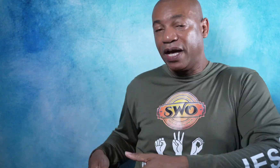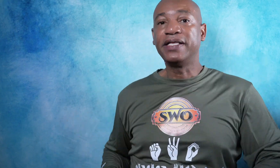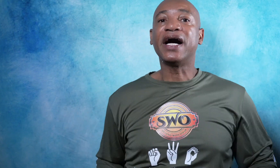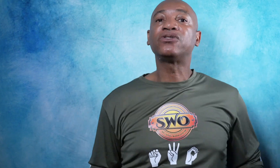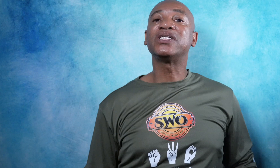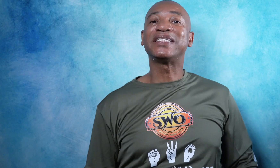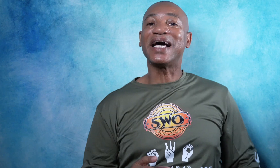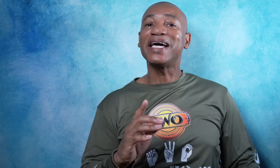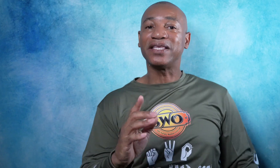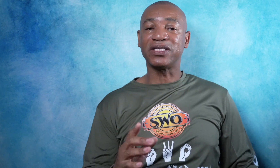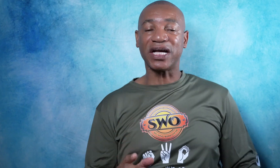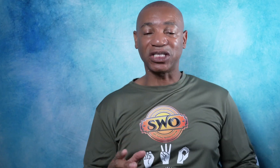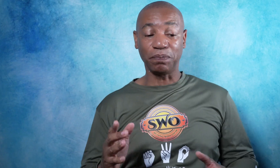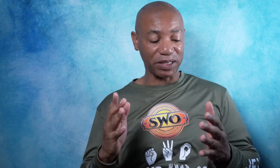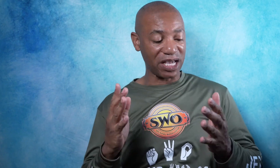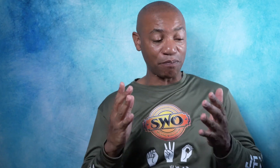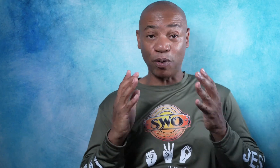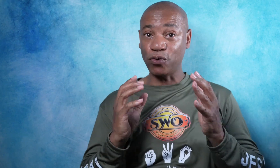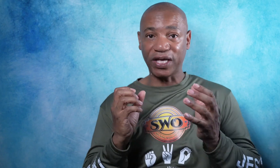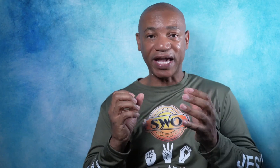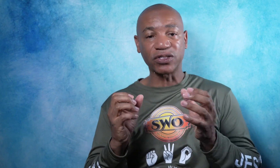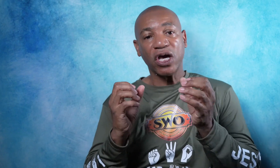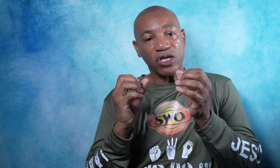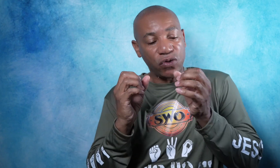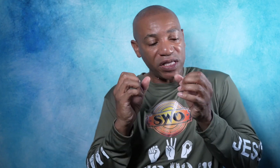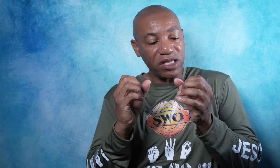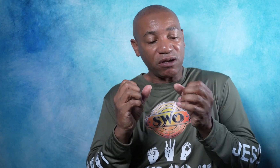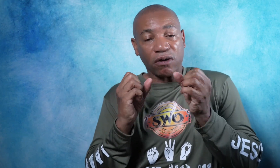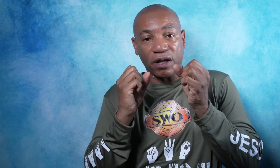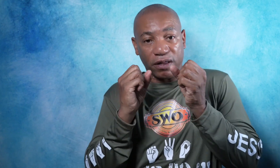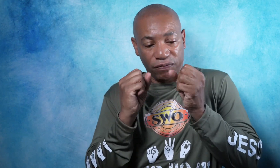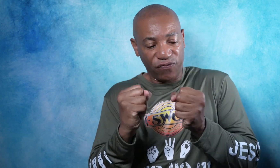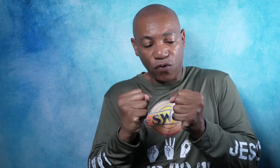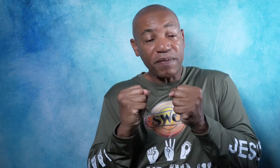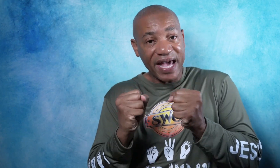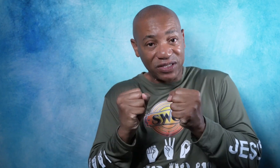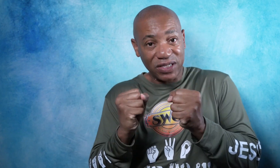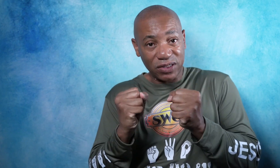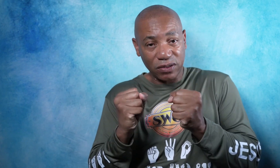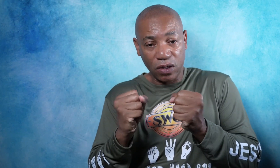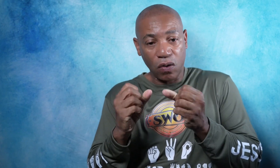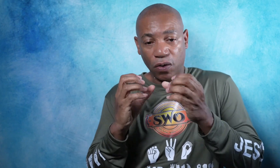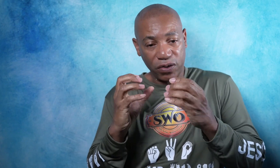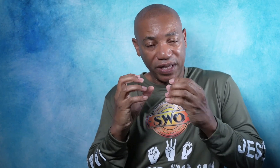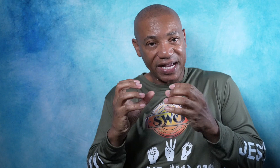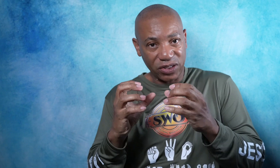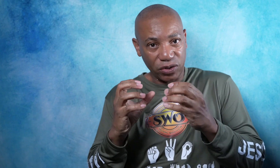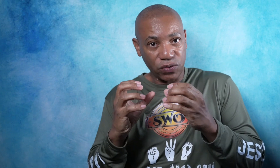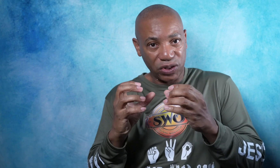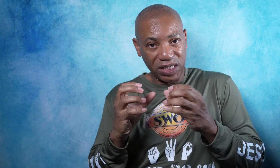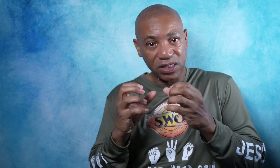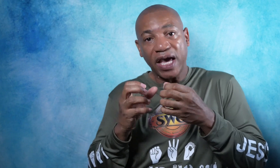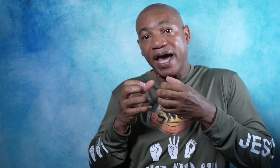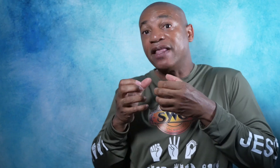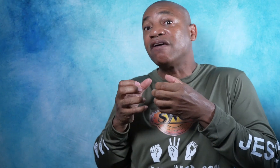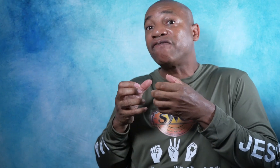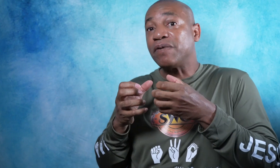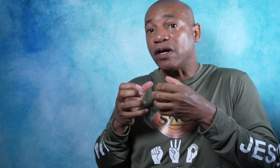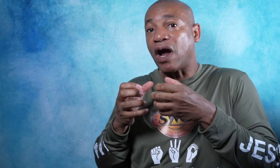Now to sign this, I simply take both hands. You can either form S's or you can actually do C's. And then from here, I